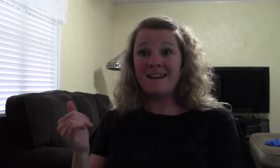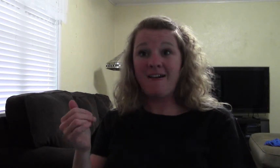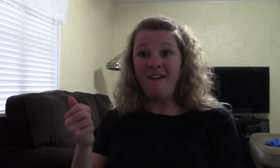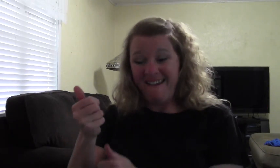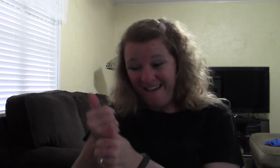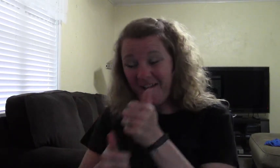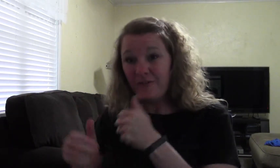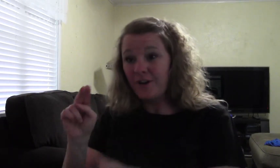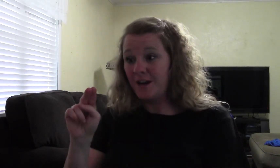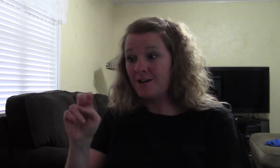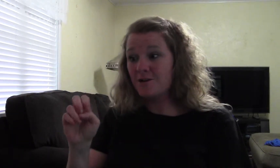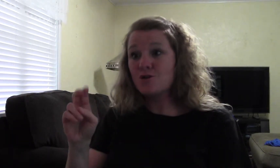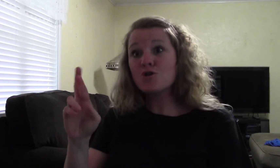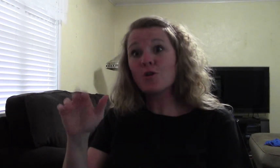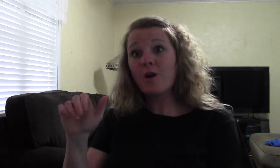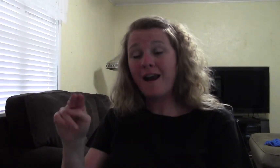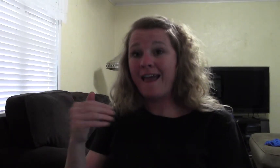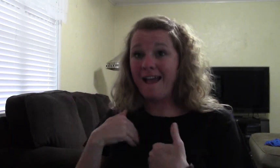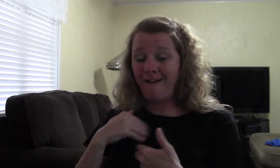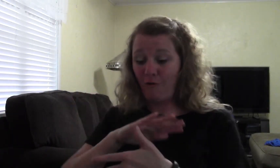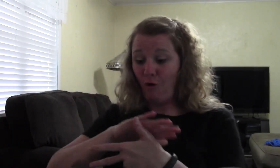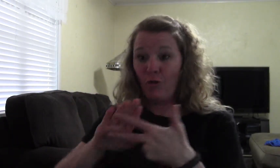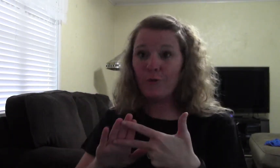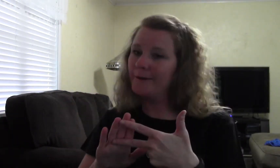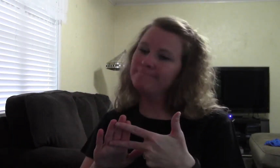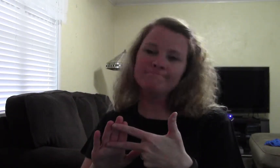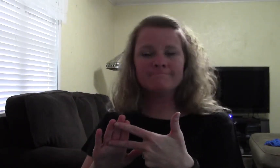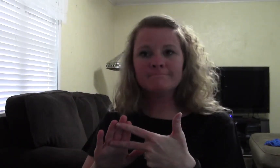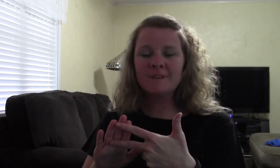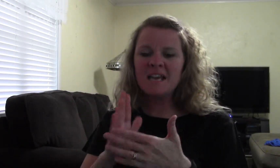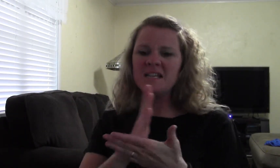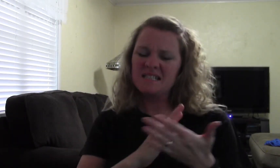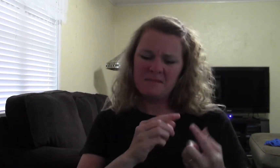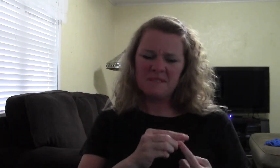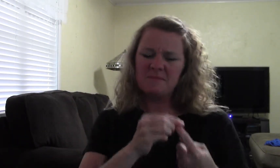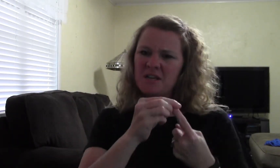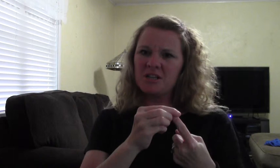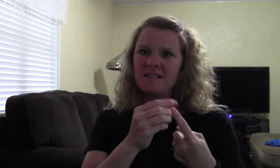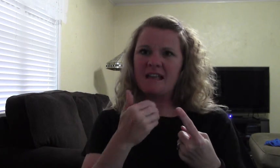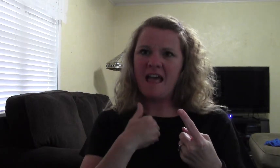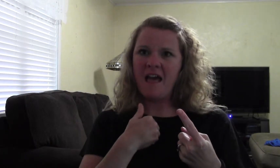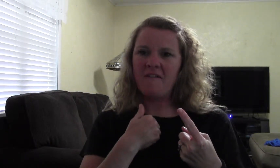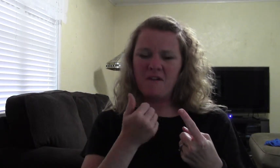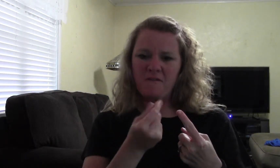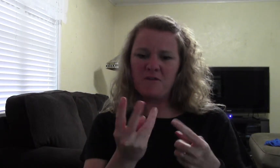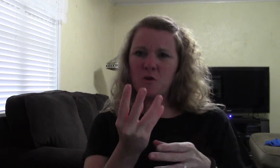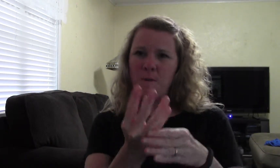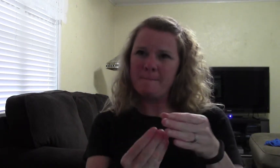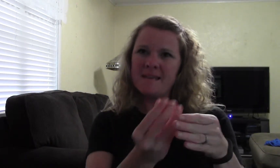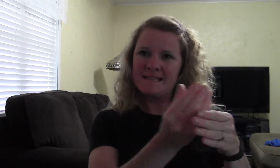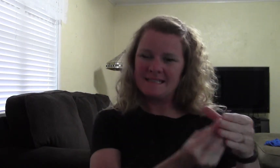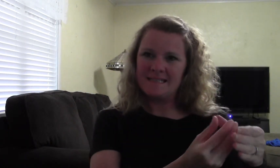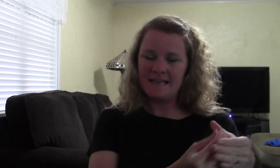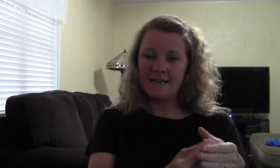parts. Some specialized neurons have a few of the parts missing, but a typical